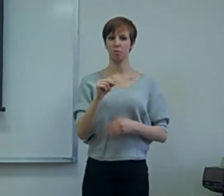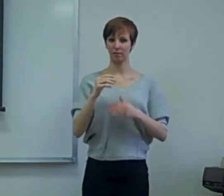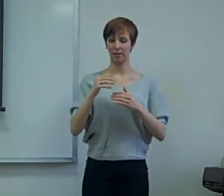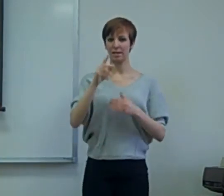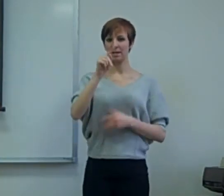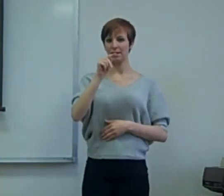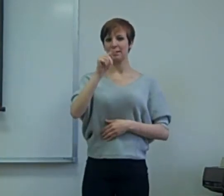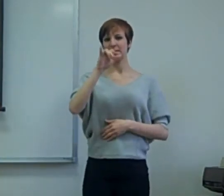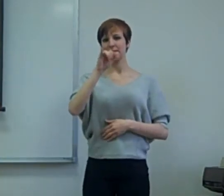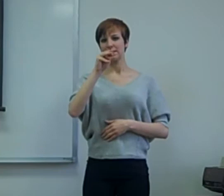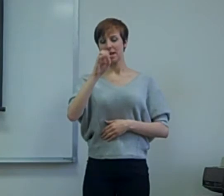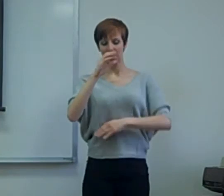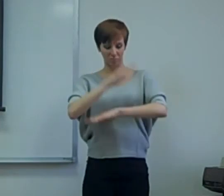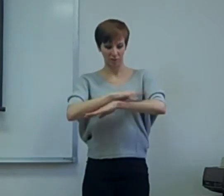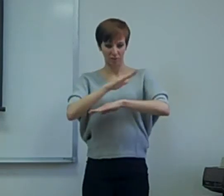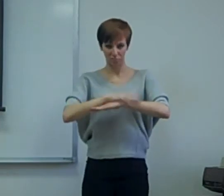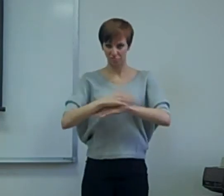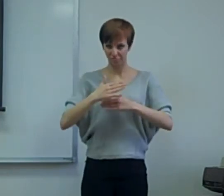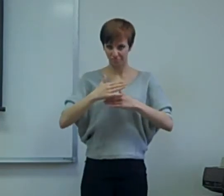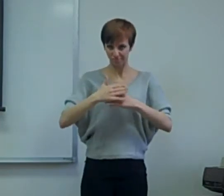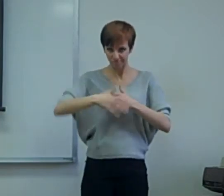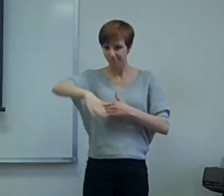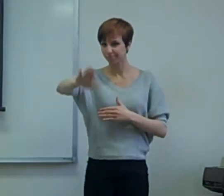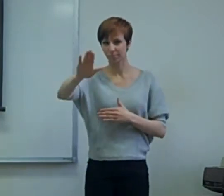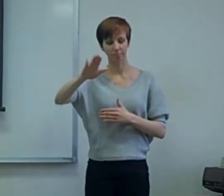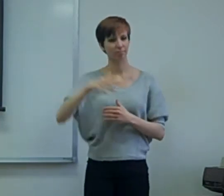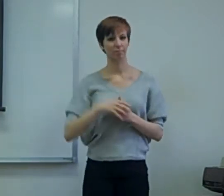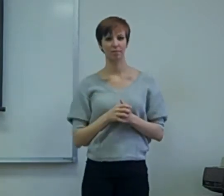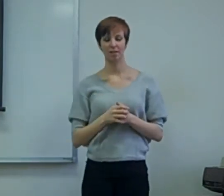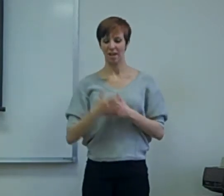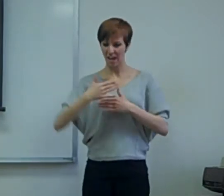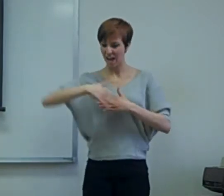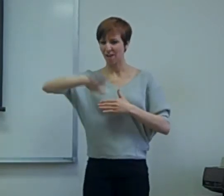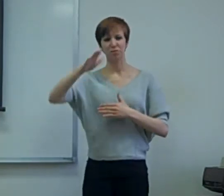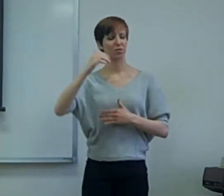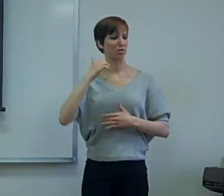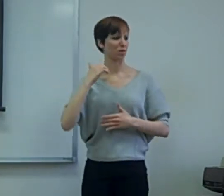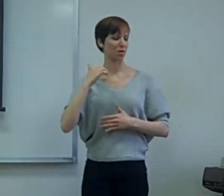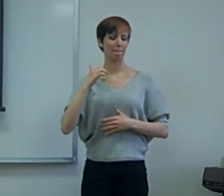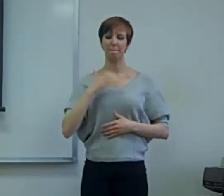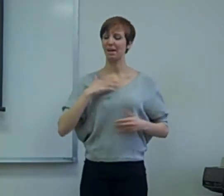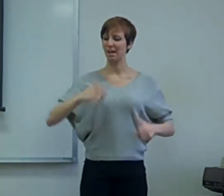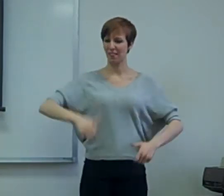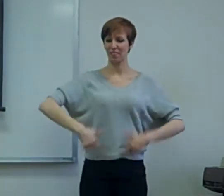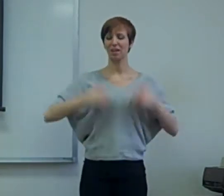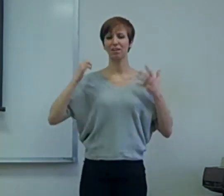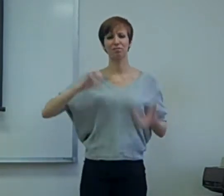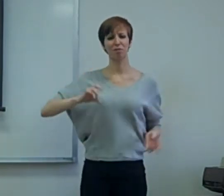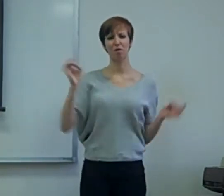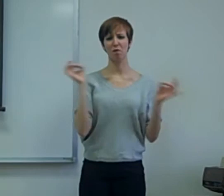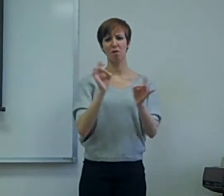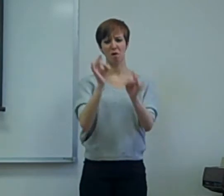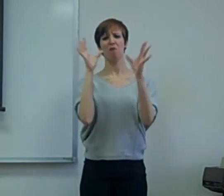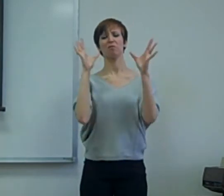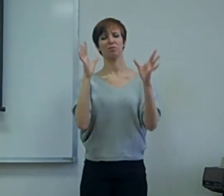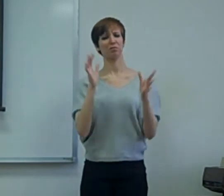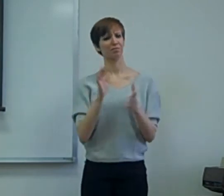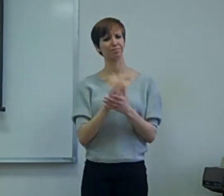beyond hell. It was beyond hell. And if anybody had told me that the first year, I